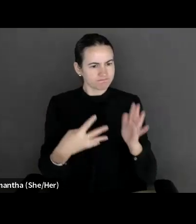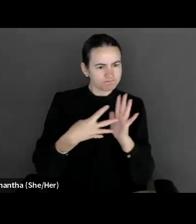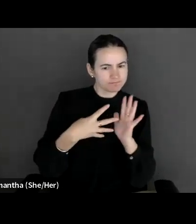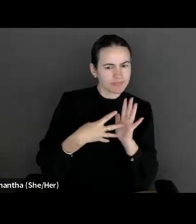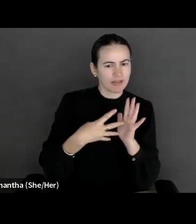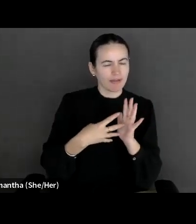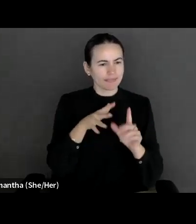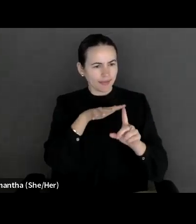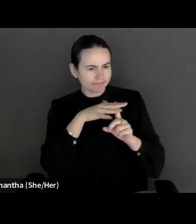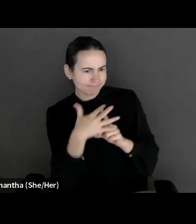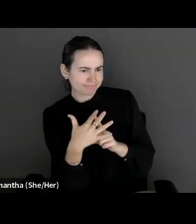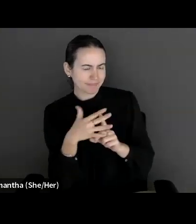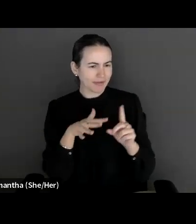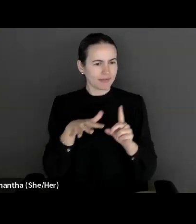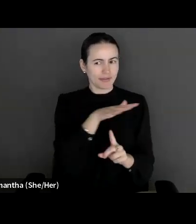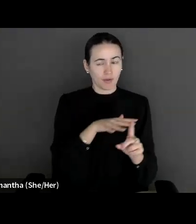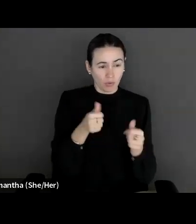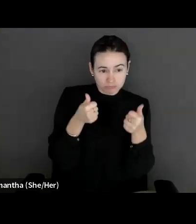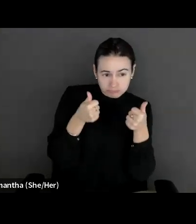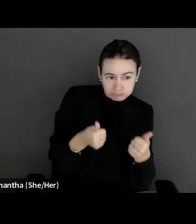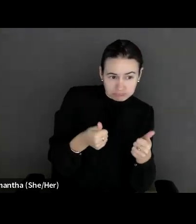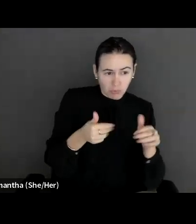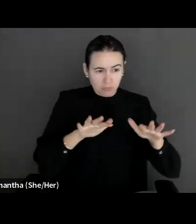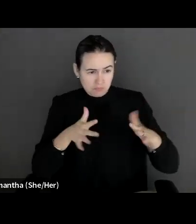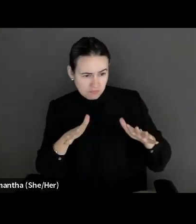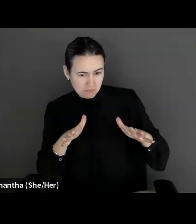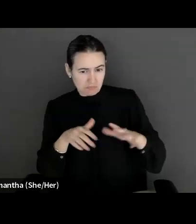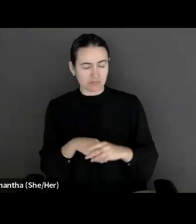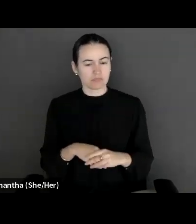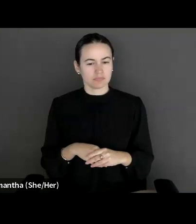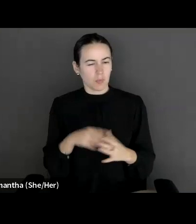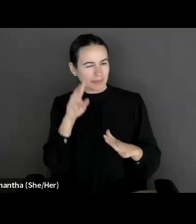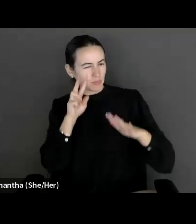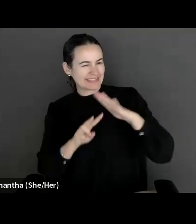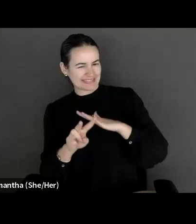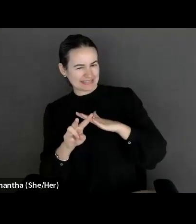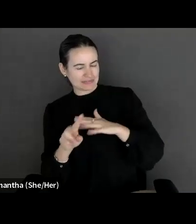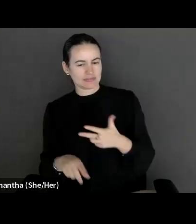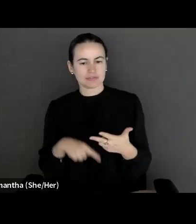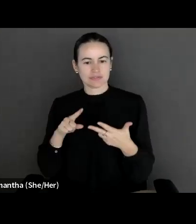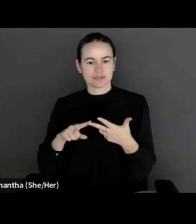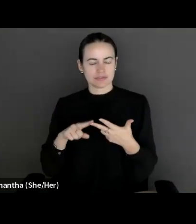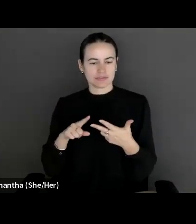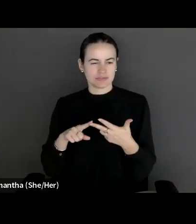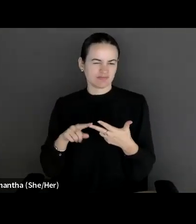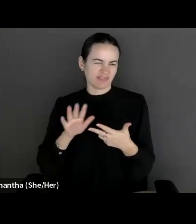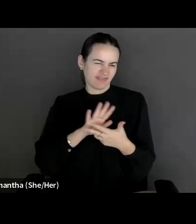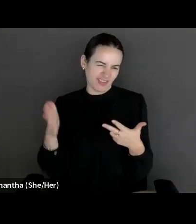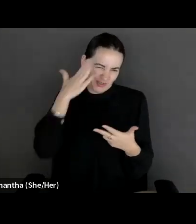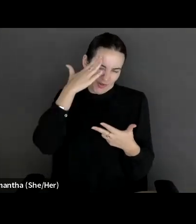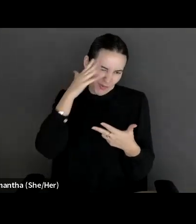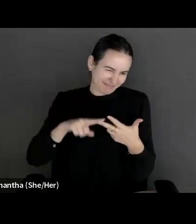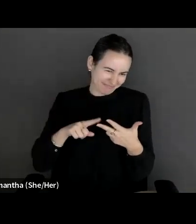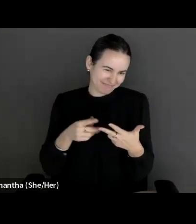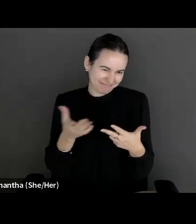test scores are being used as predictors. And we all know what scoring reliability relates to. So how do